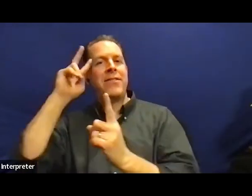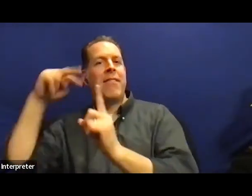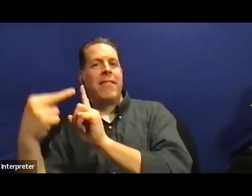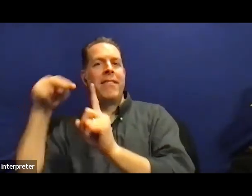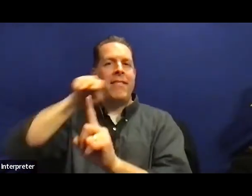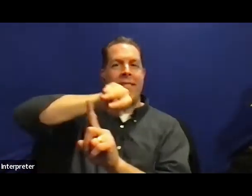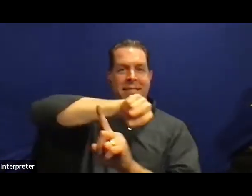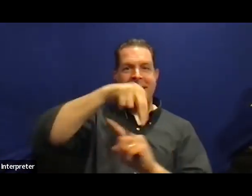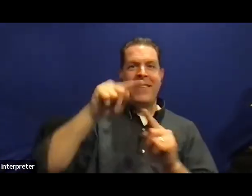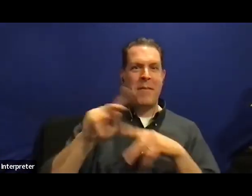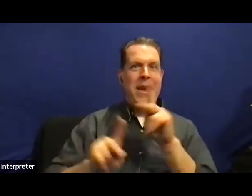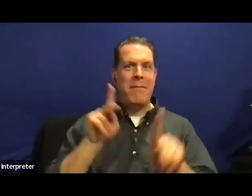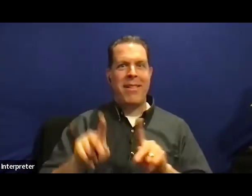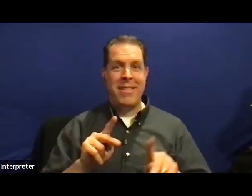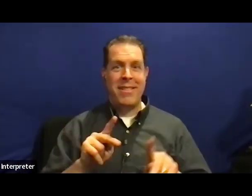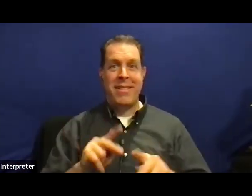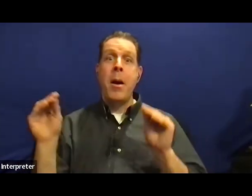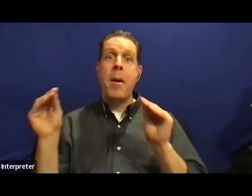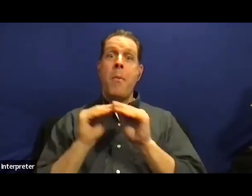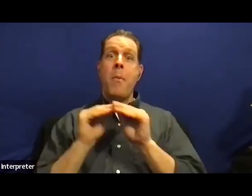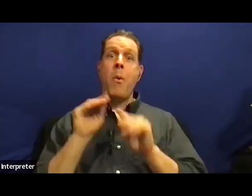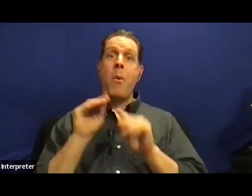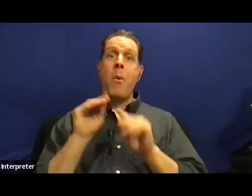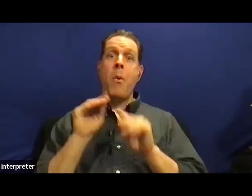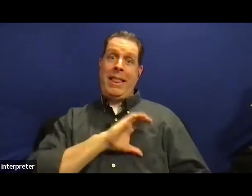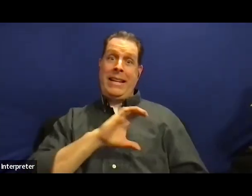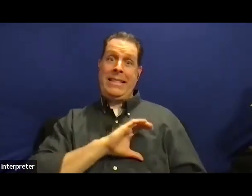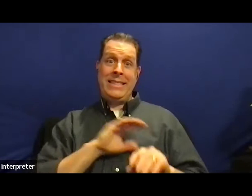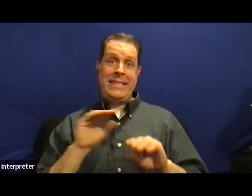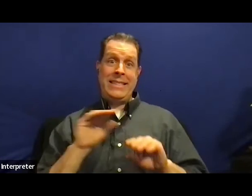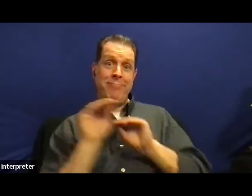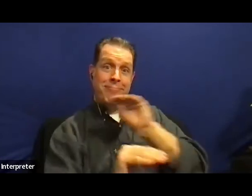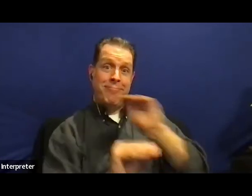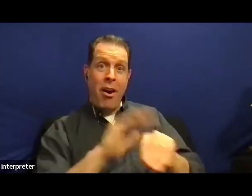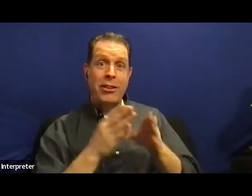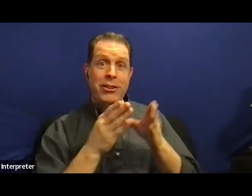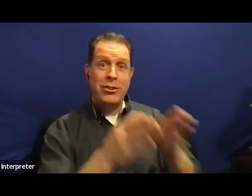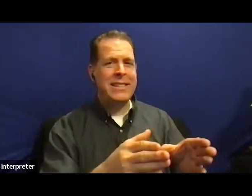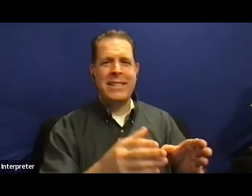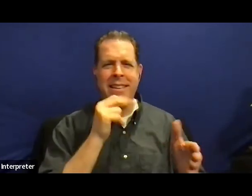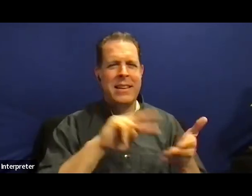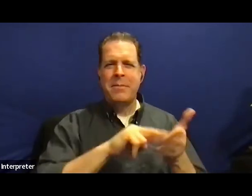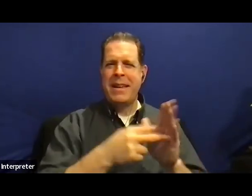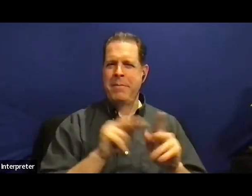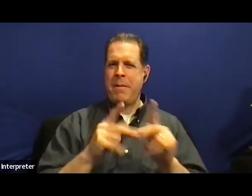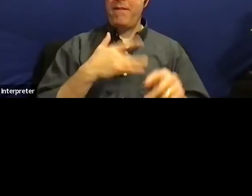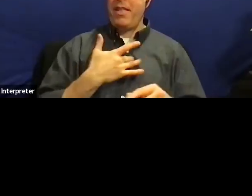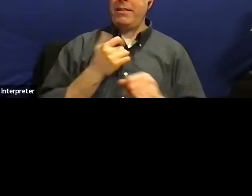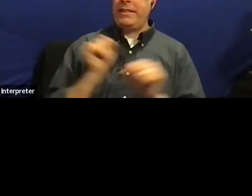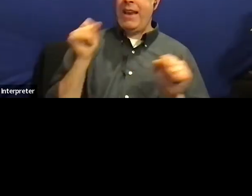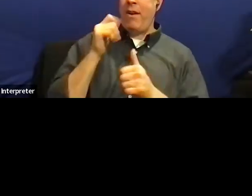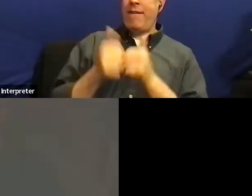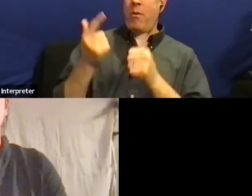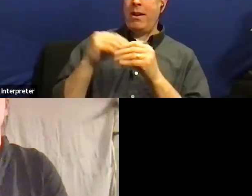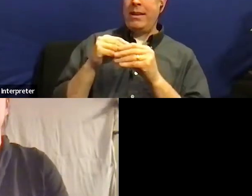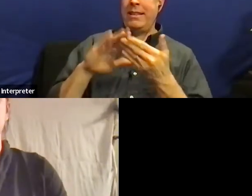people. And putting more police on the street alone doesn't result in an increased sense of safety for everyone in our